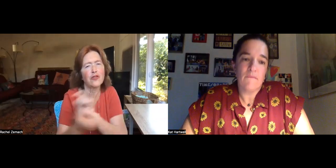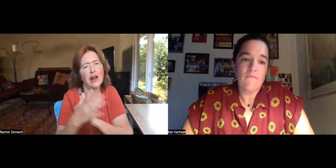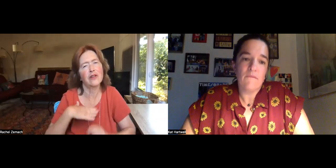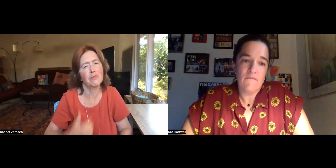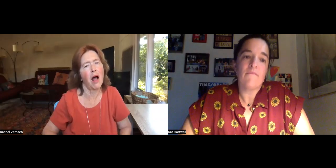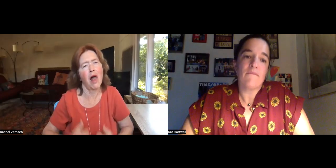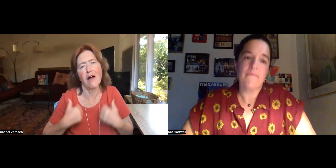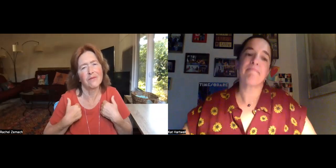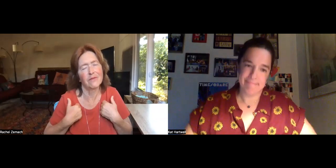change my life.